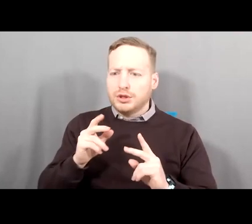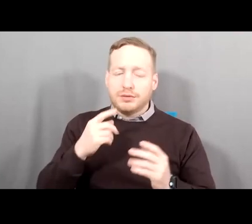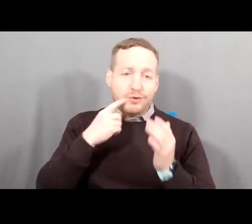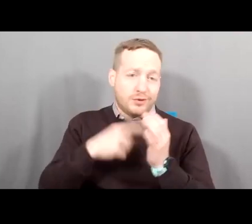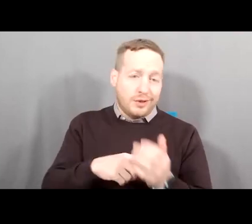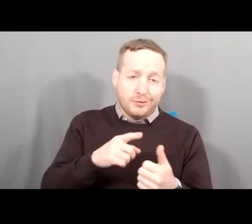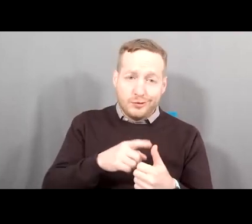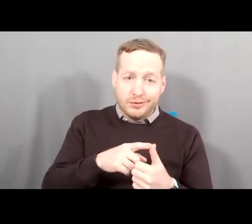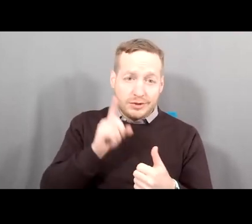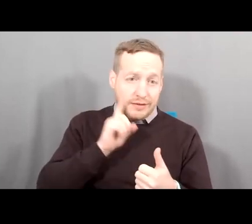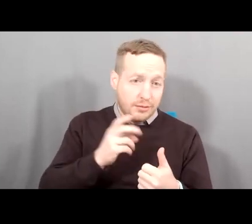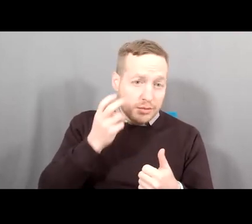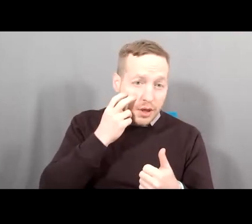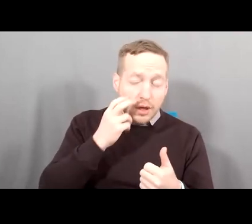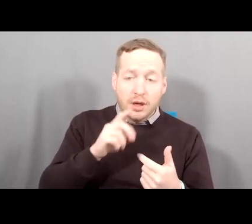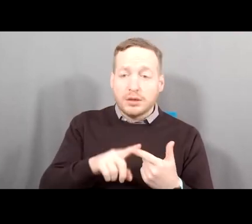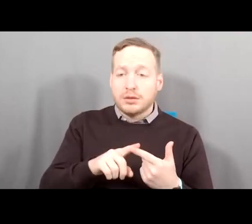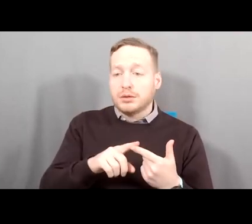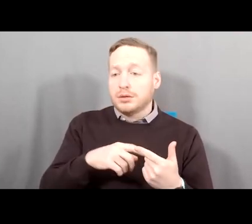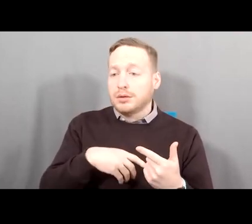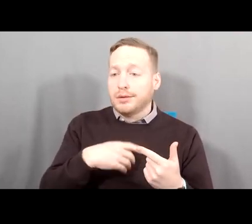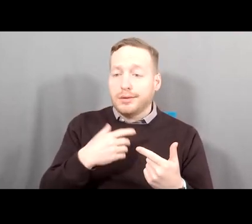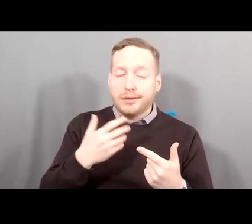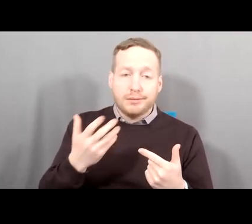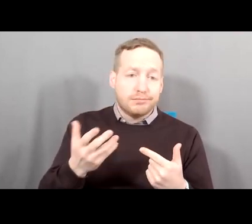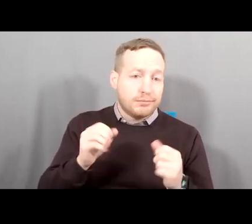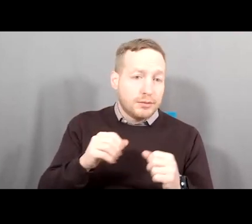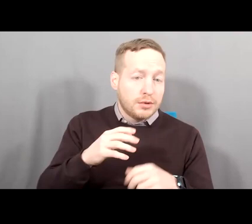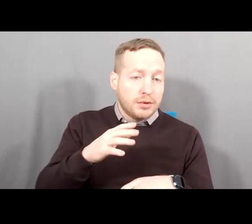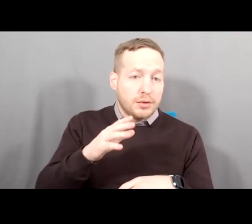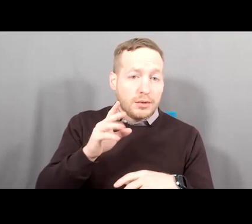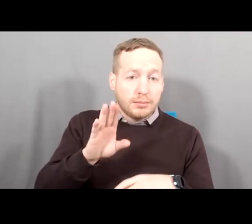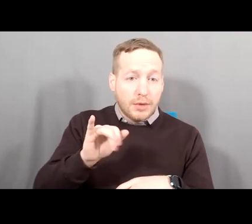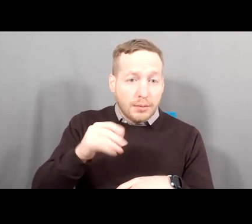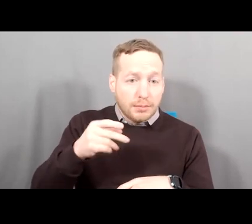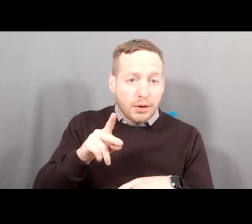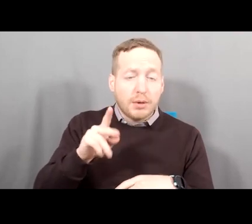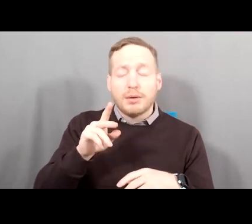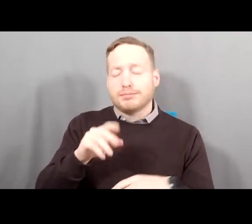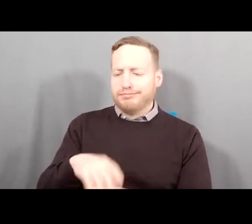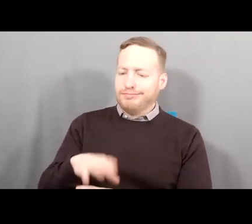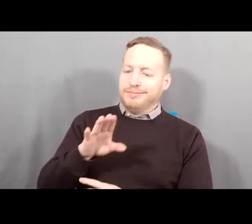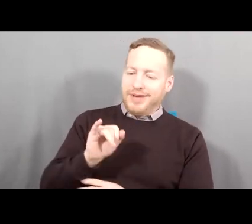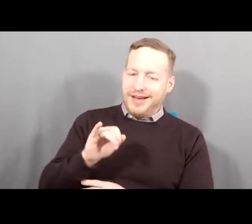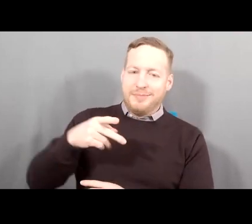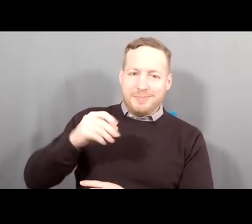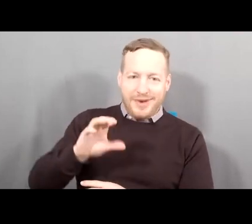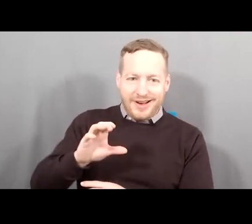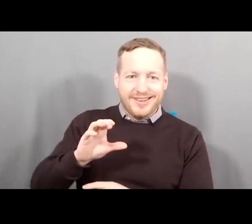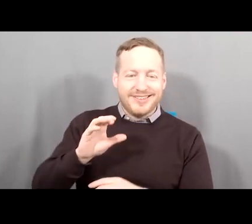populations. For example, deaf blind people who might not be getting the right